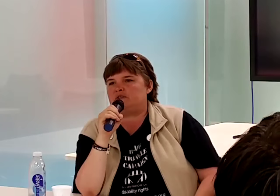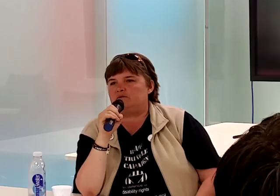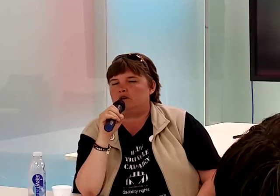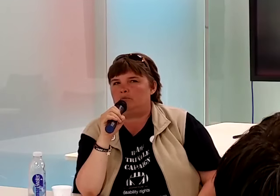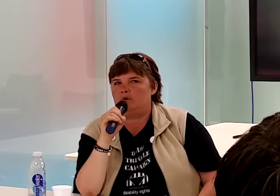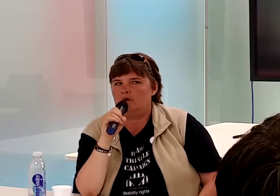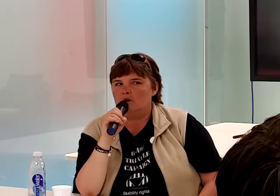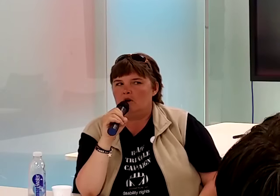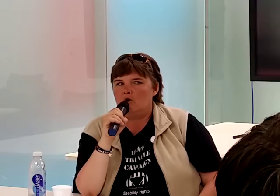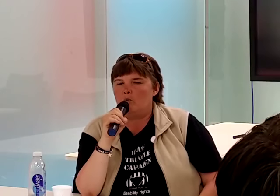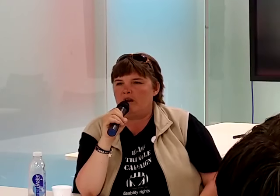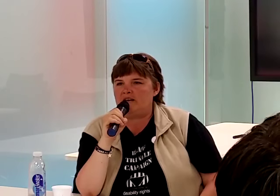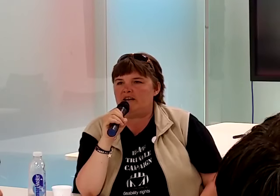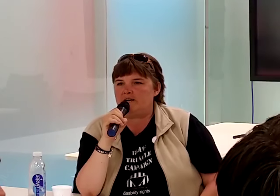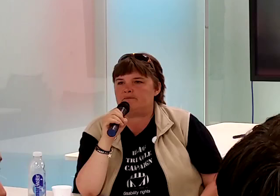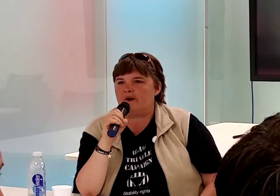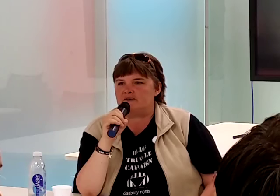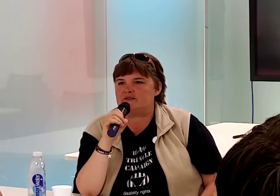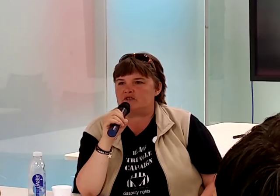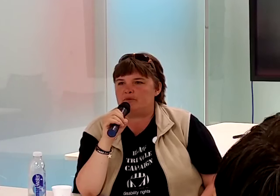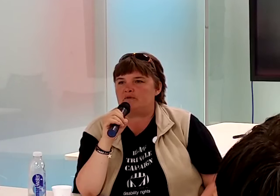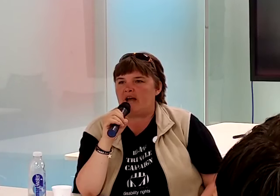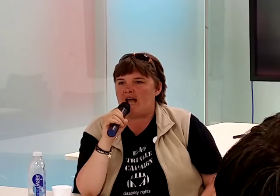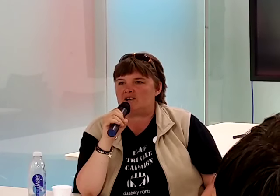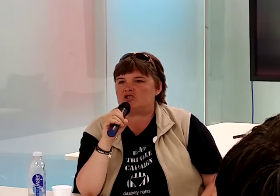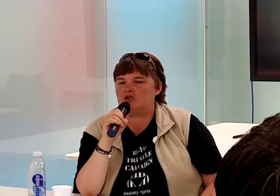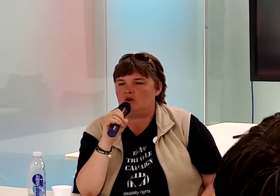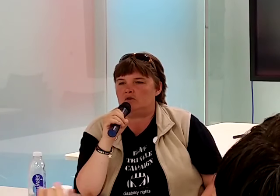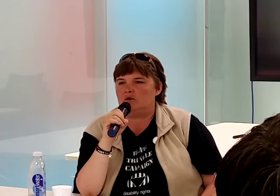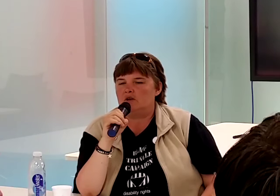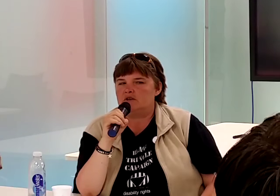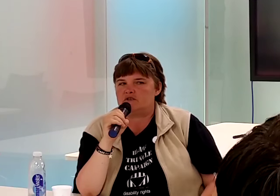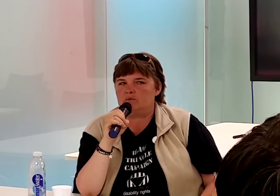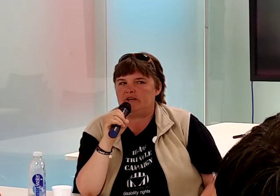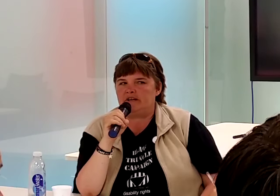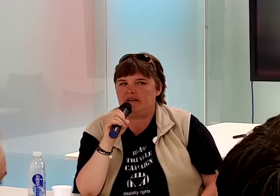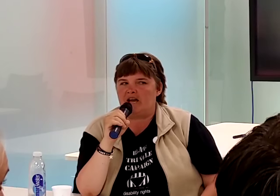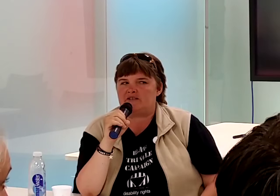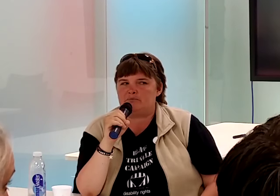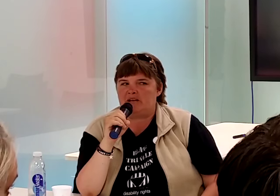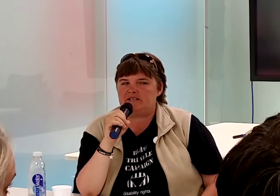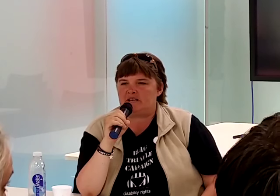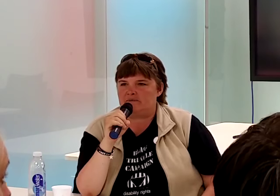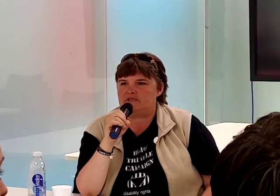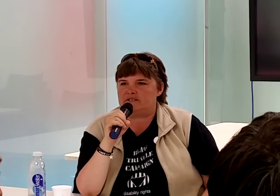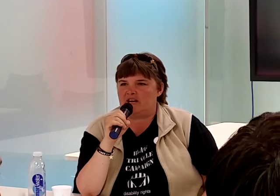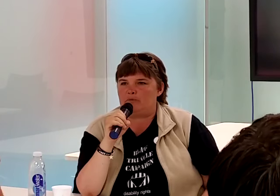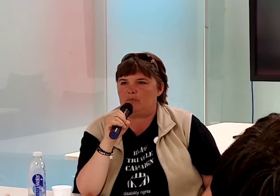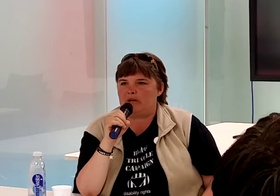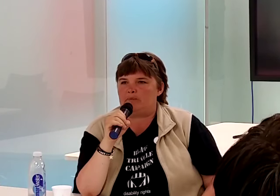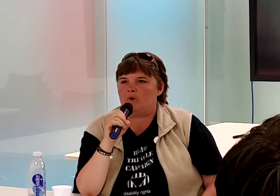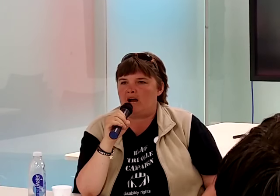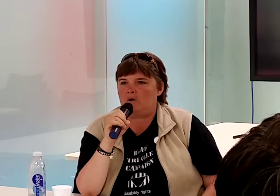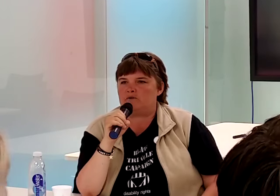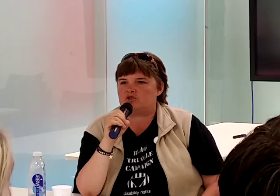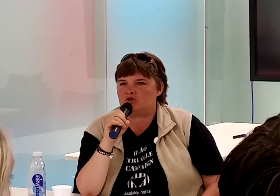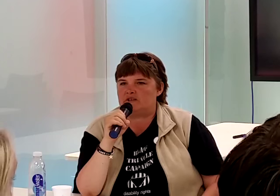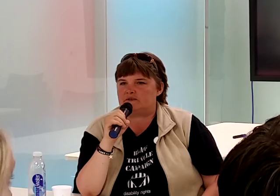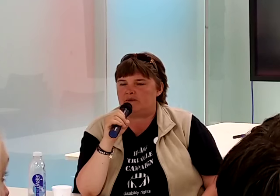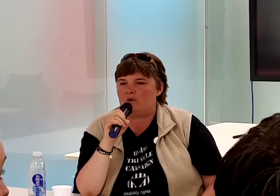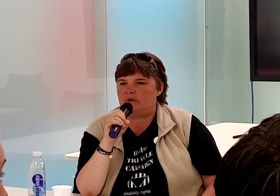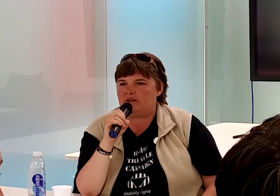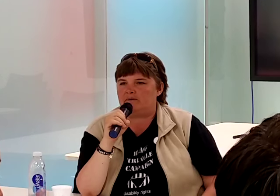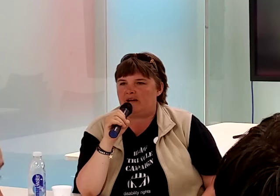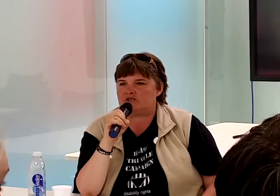trade union members in the room. We need funds to put that action on so we can get as many deaf and disabled people out